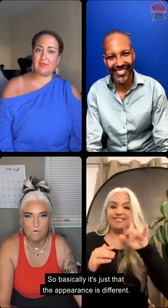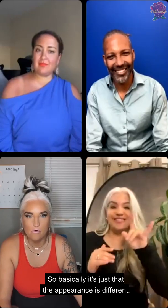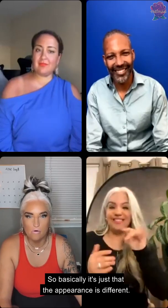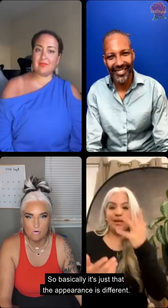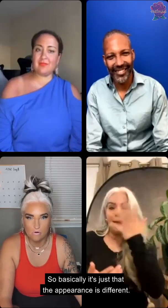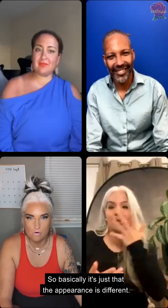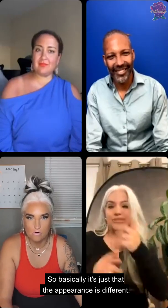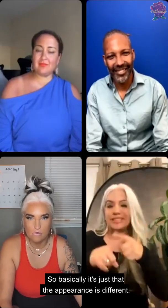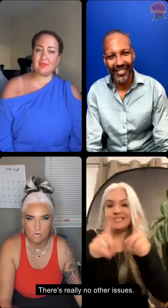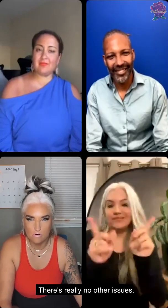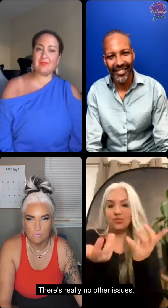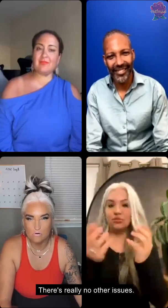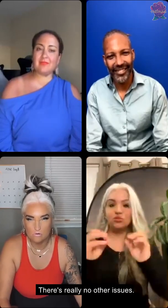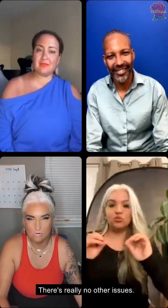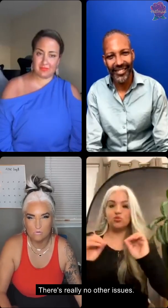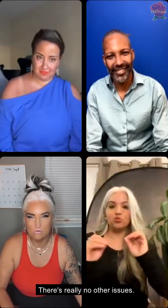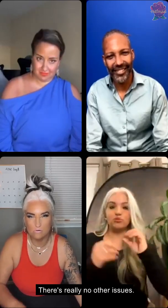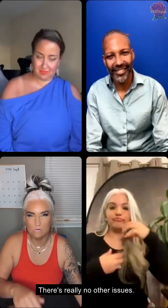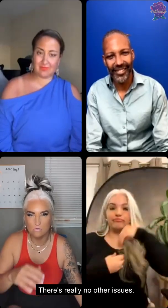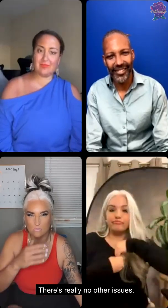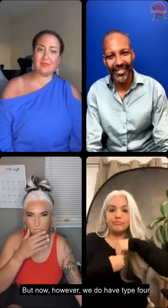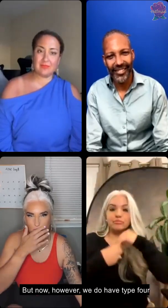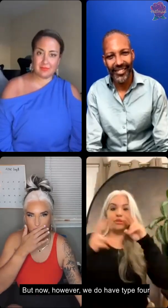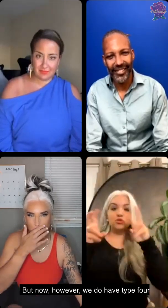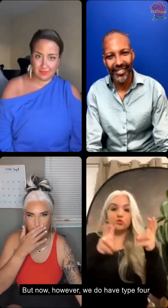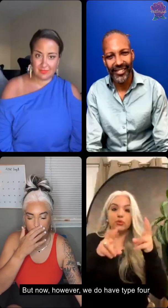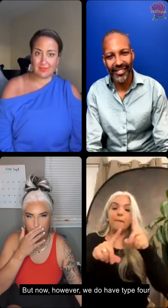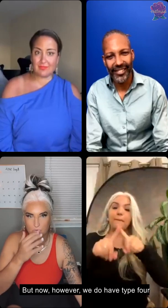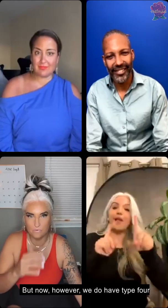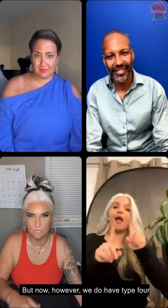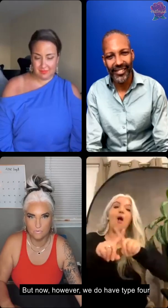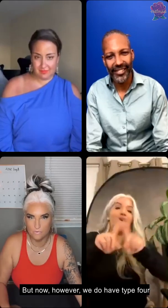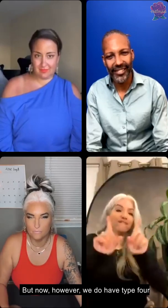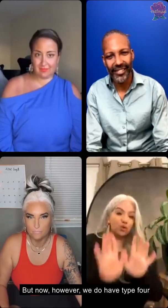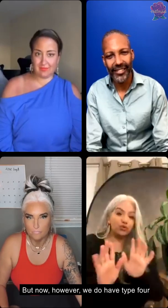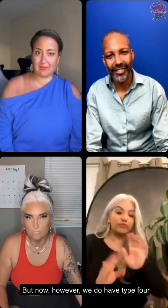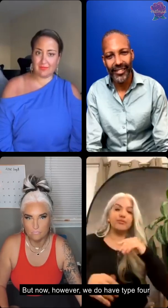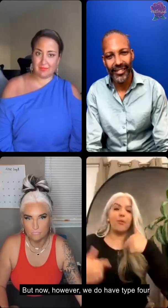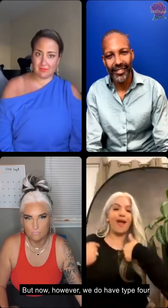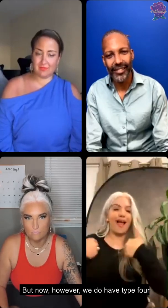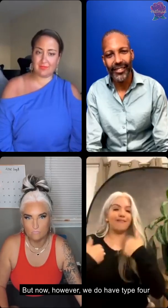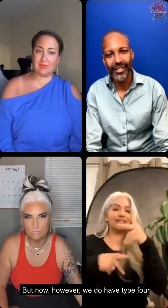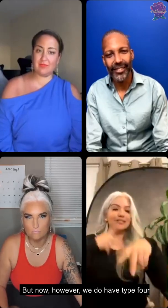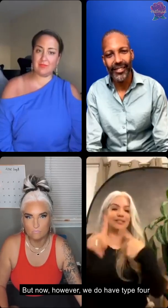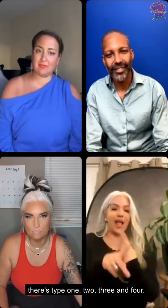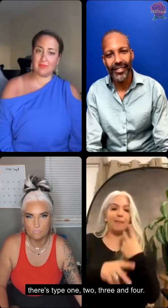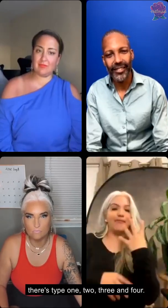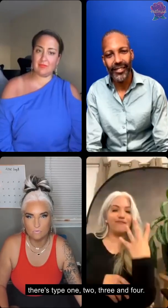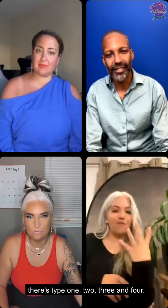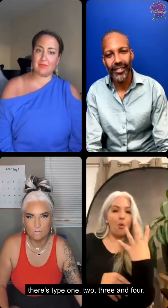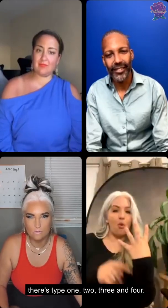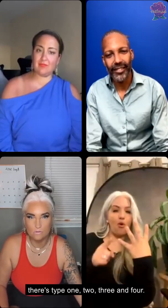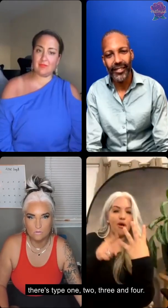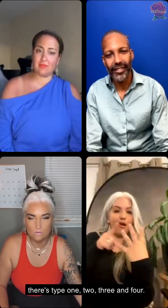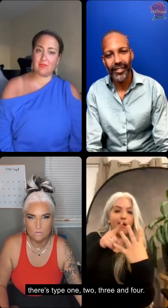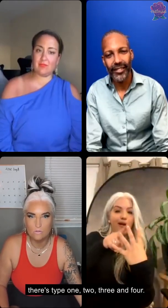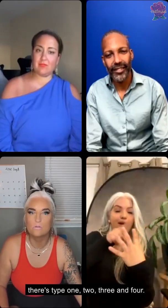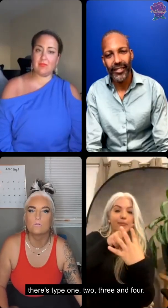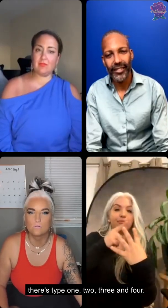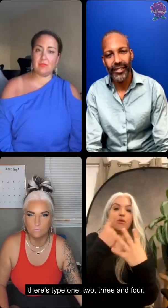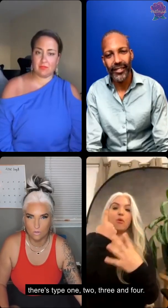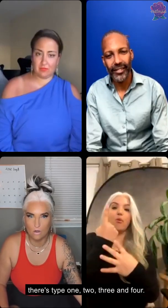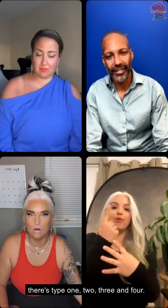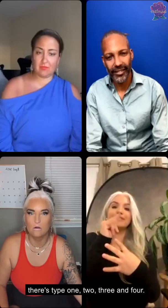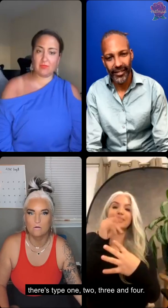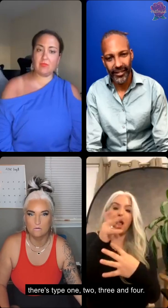So basically, it's just that the appearance is different. There's really no other issues. But now, however, we do have type 4.